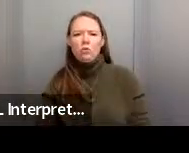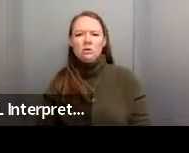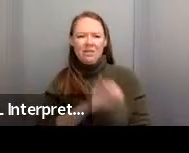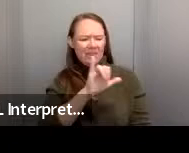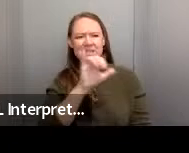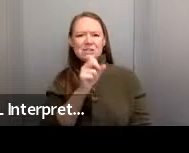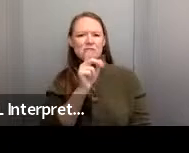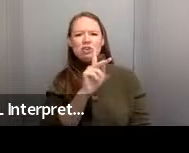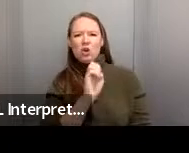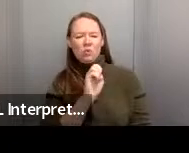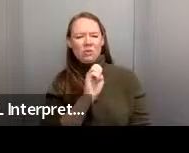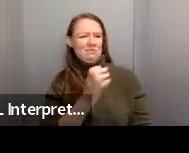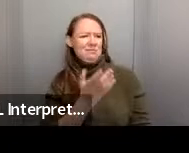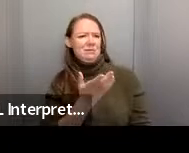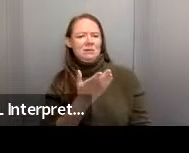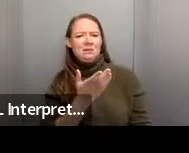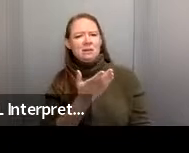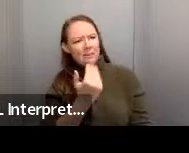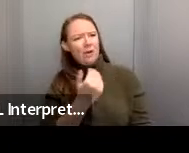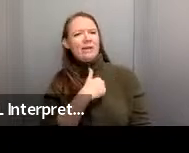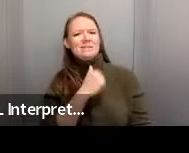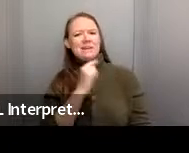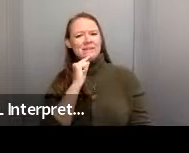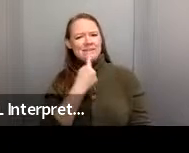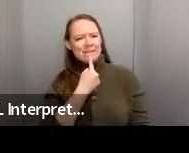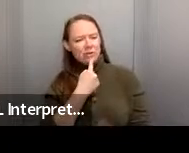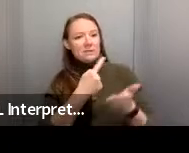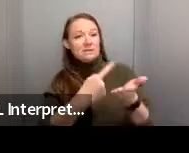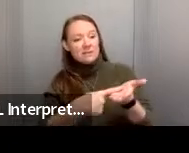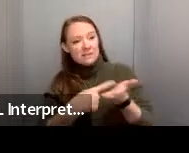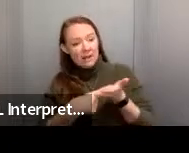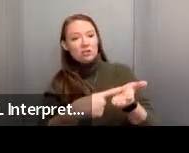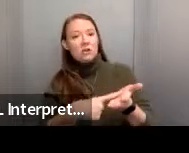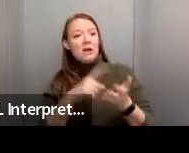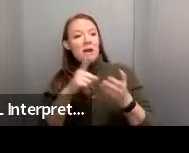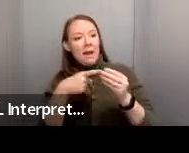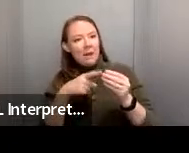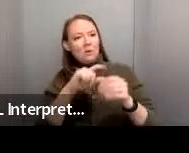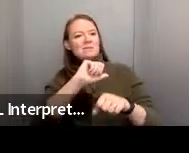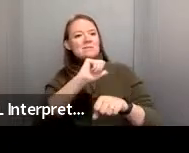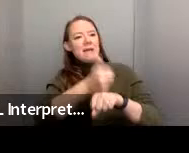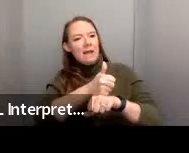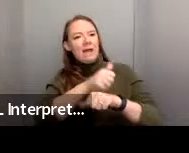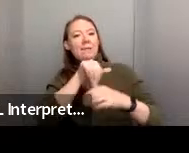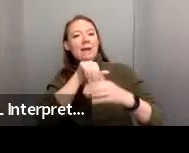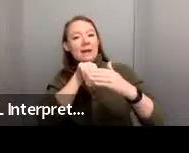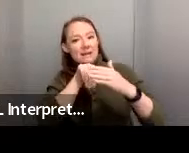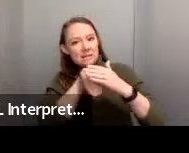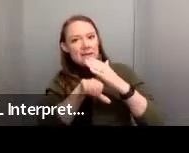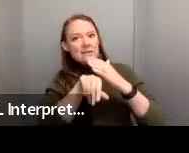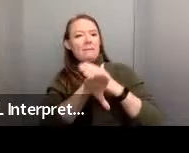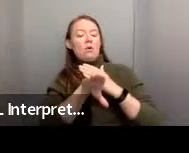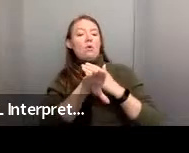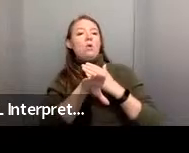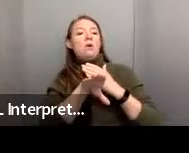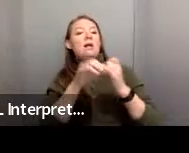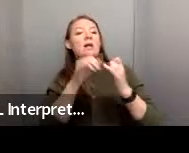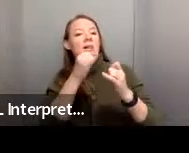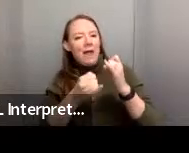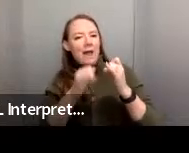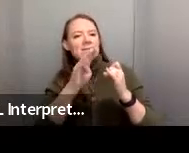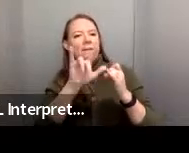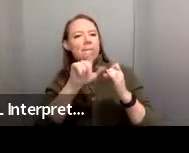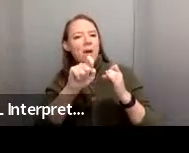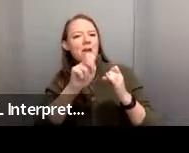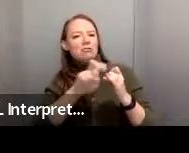like, let's have a serious discussion about having an accessible last mile transit system or